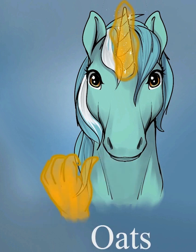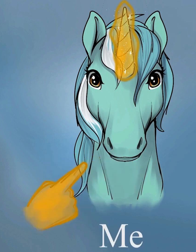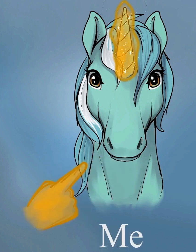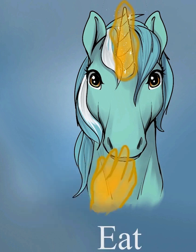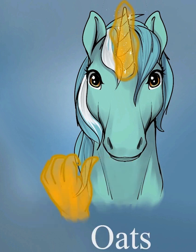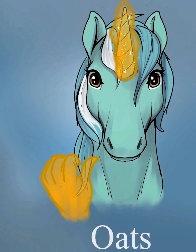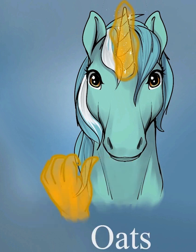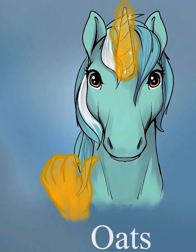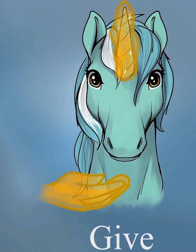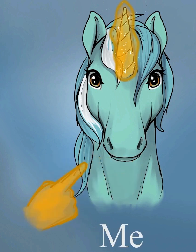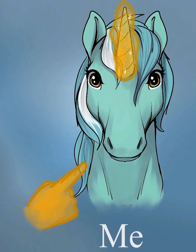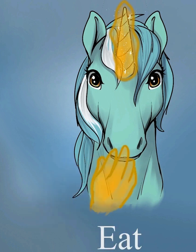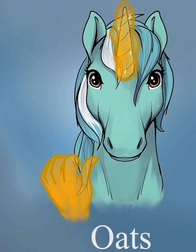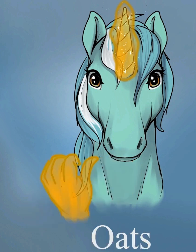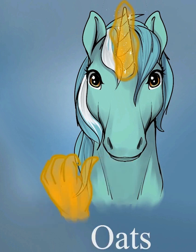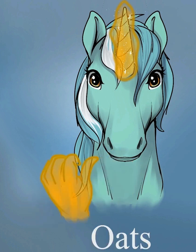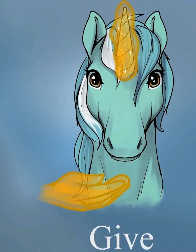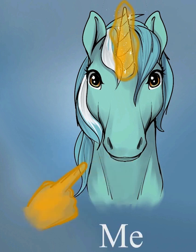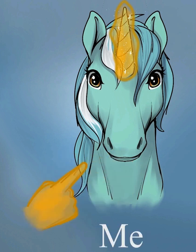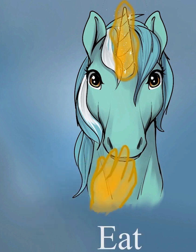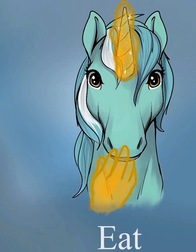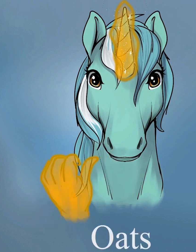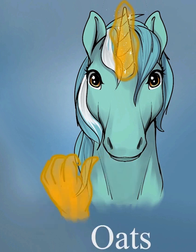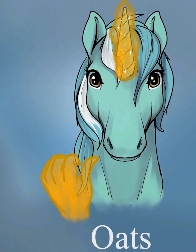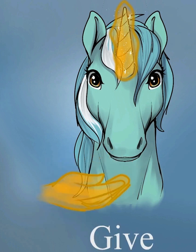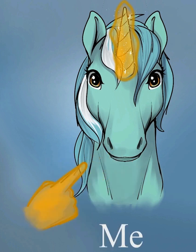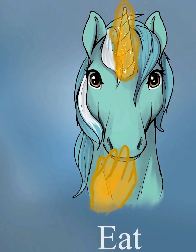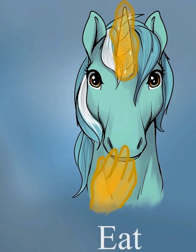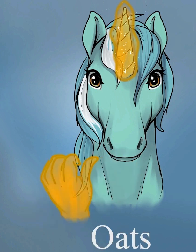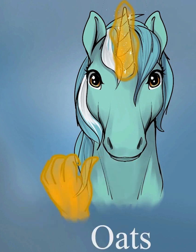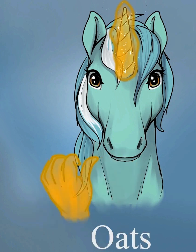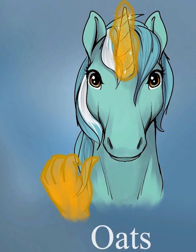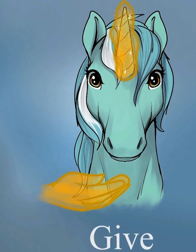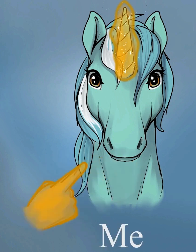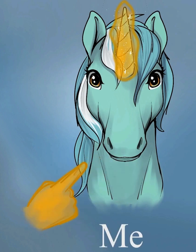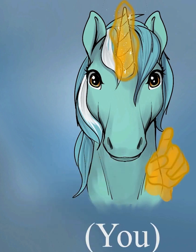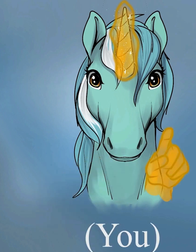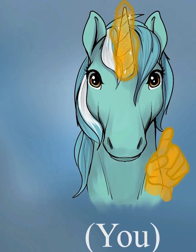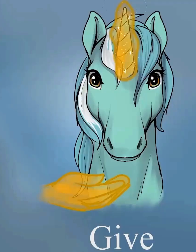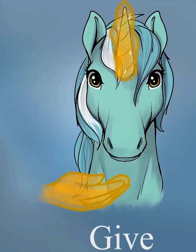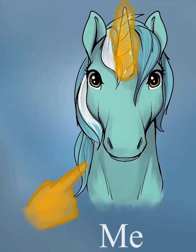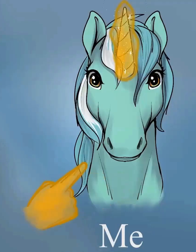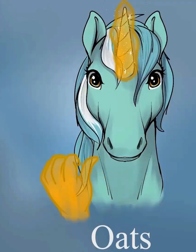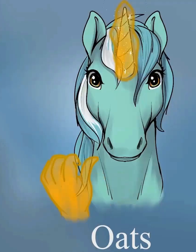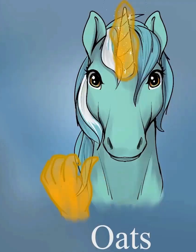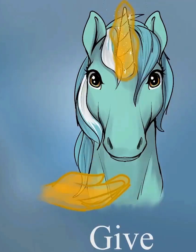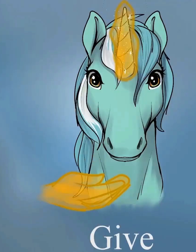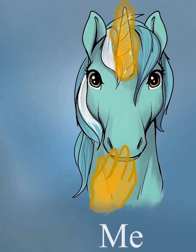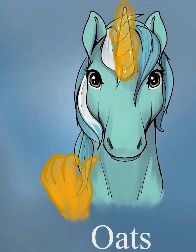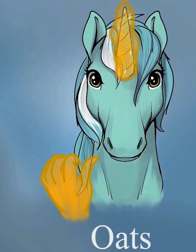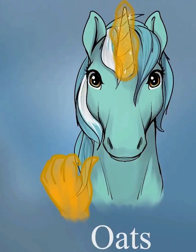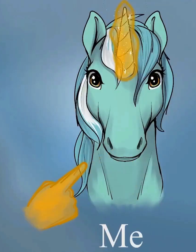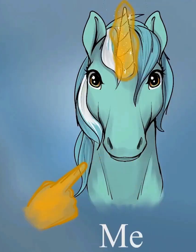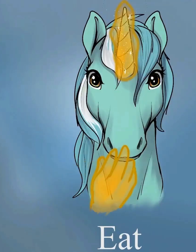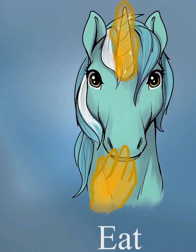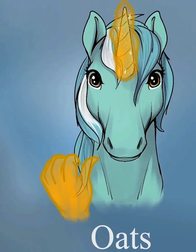me oats, give me oats, give me oats, give me oats, give me you. Give me oats, give me oats, me